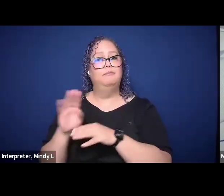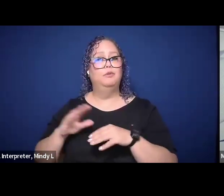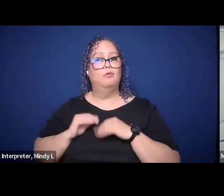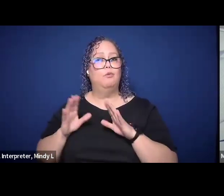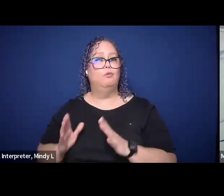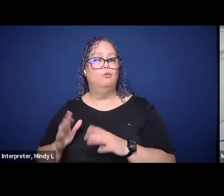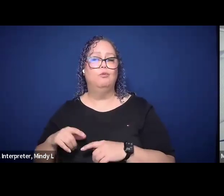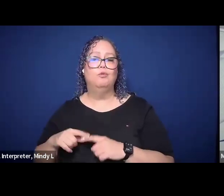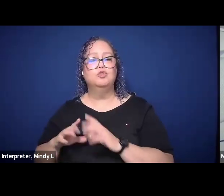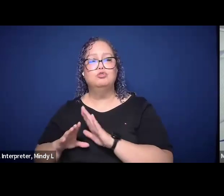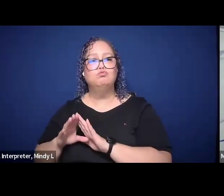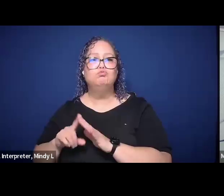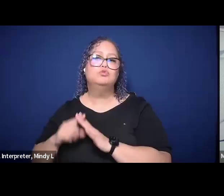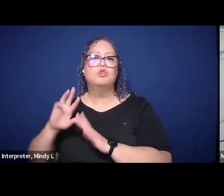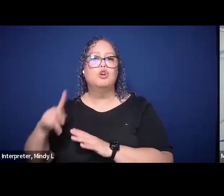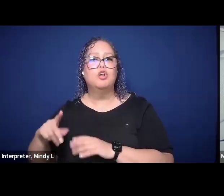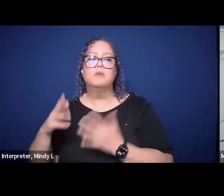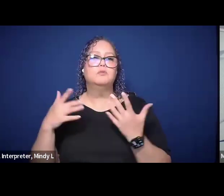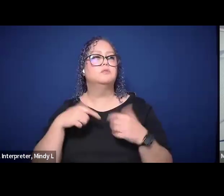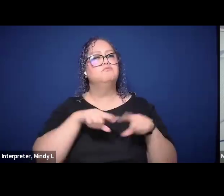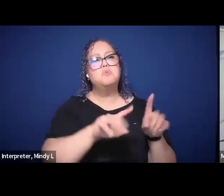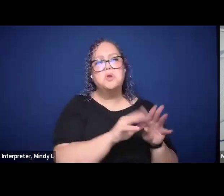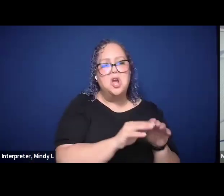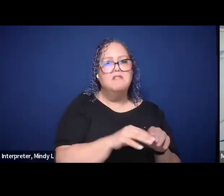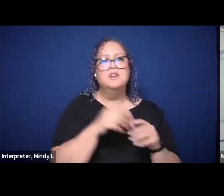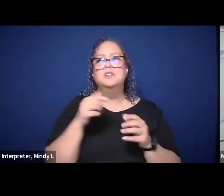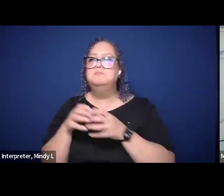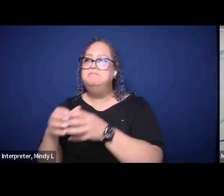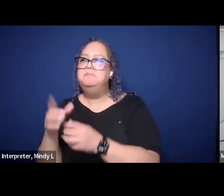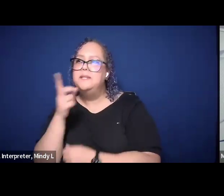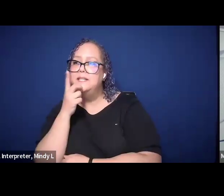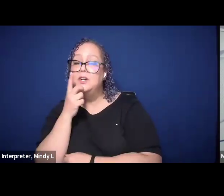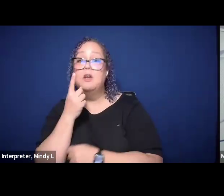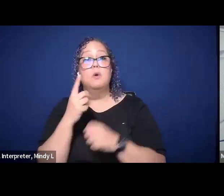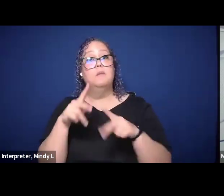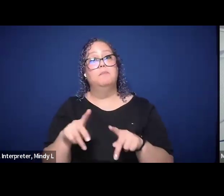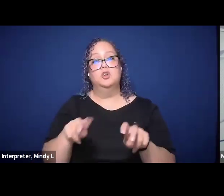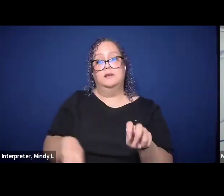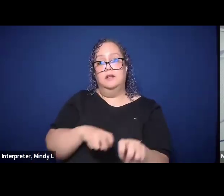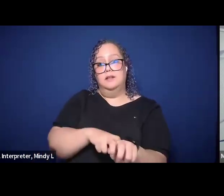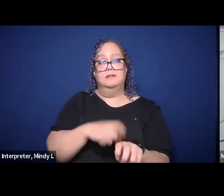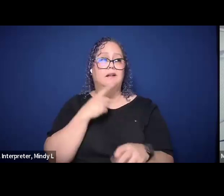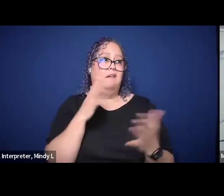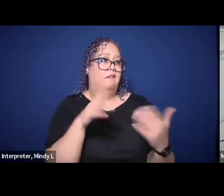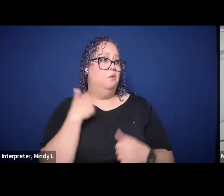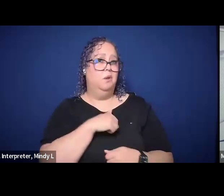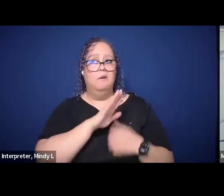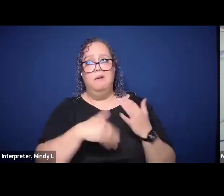out to dinner. And one of the people sitting behind me said, we all have the same 24 hours in a